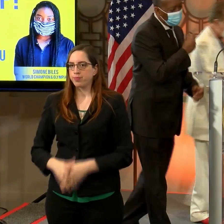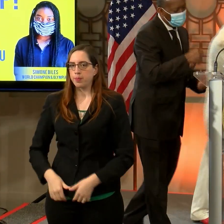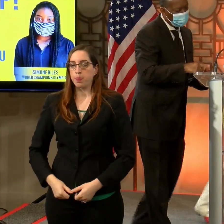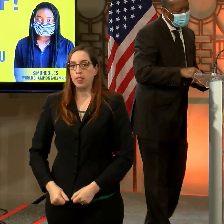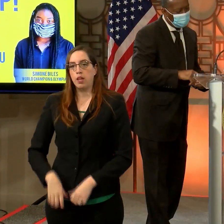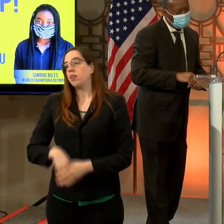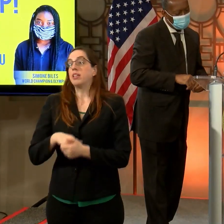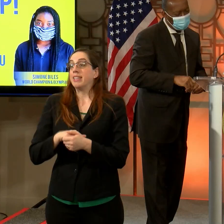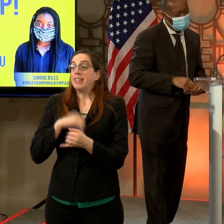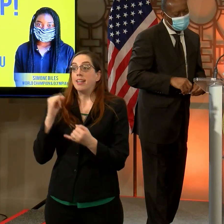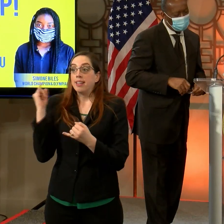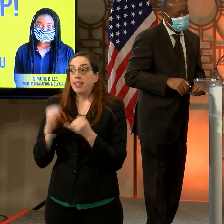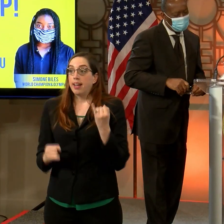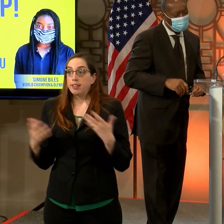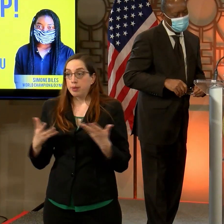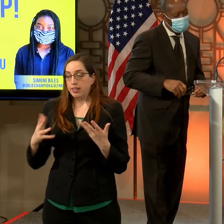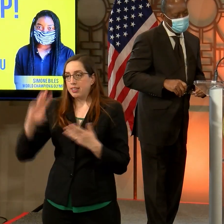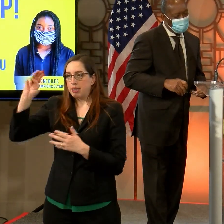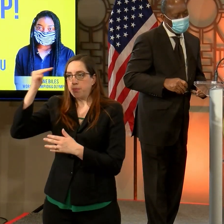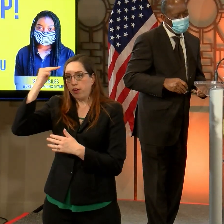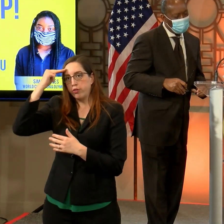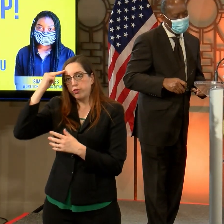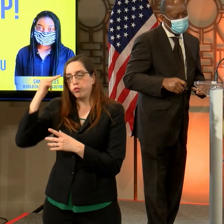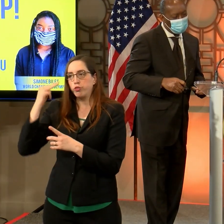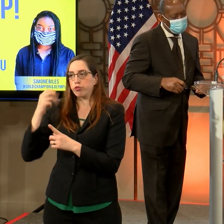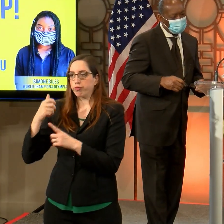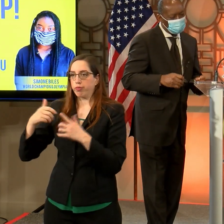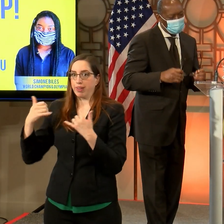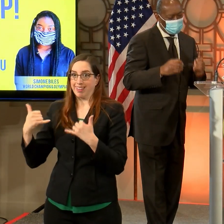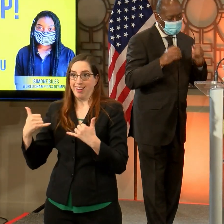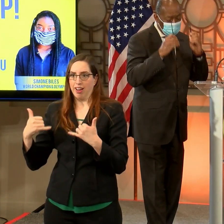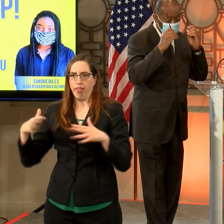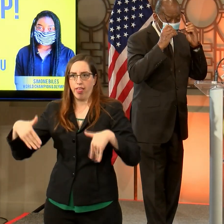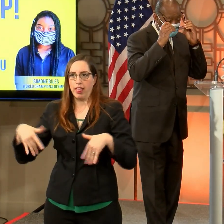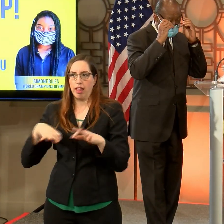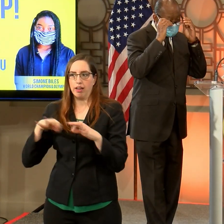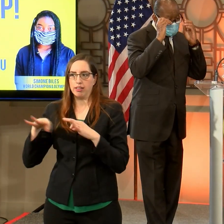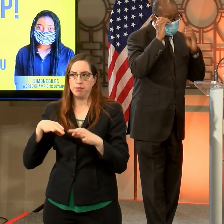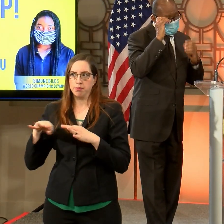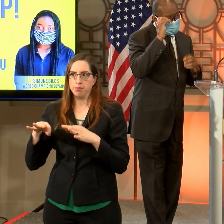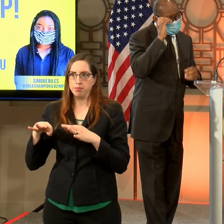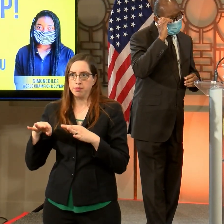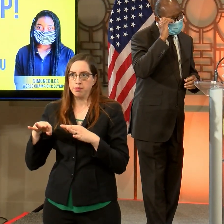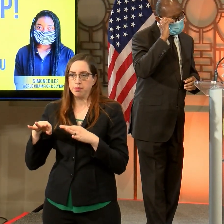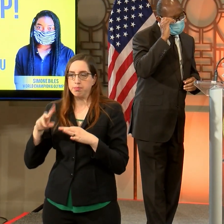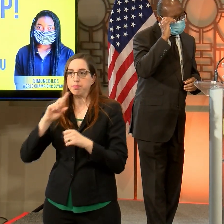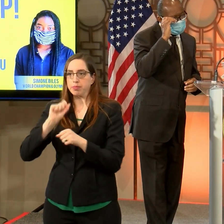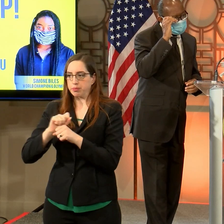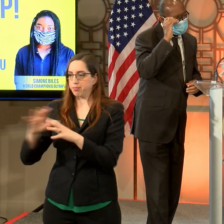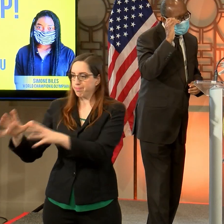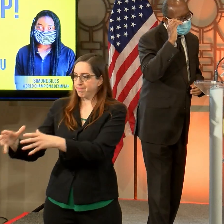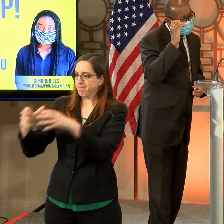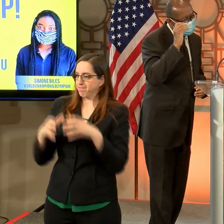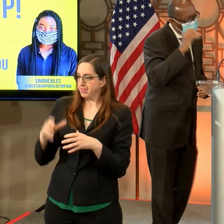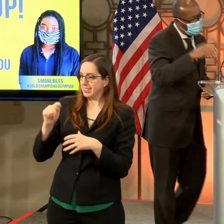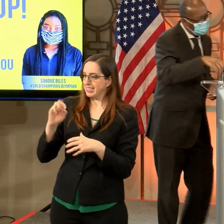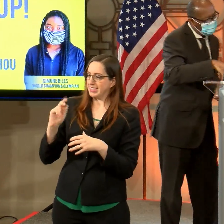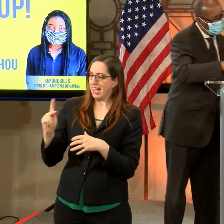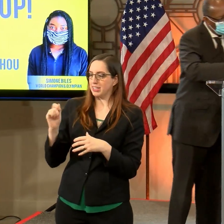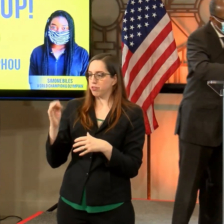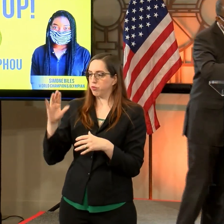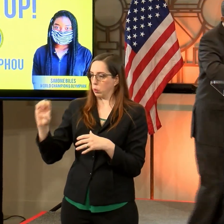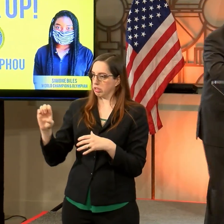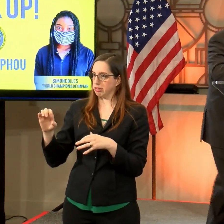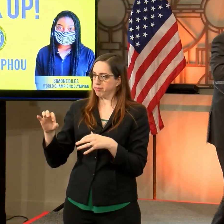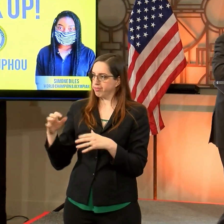And the last thing is, the mayor has not, at this point, talked about the actual task force. So that is our last thing